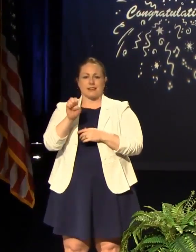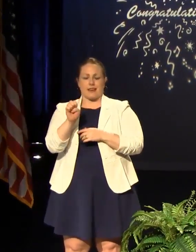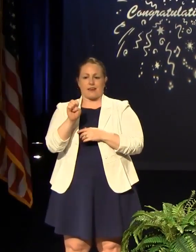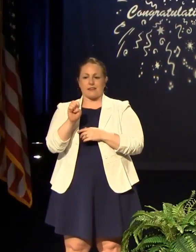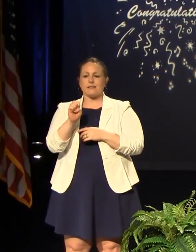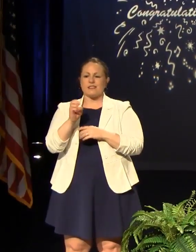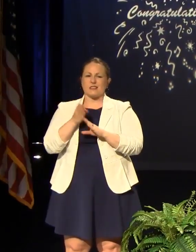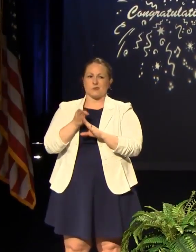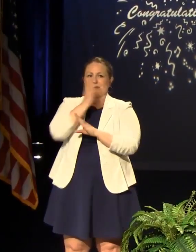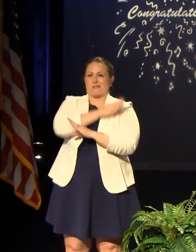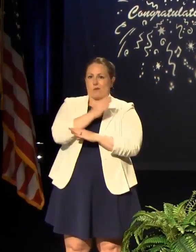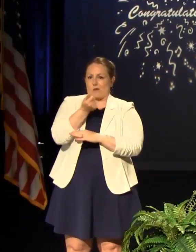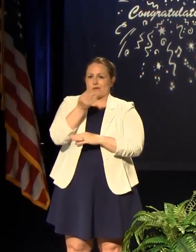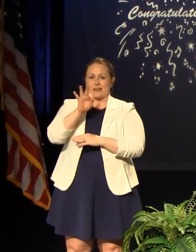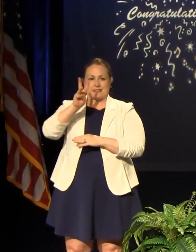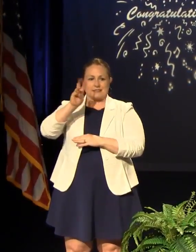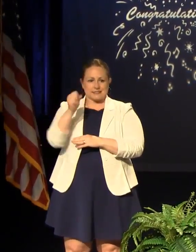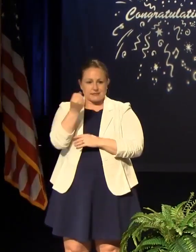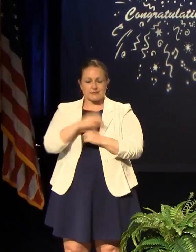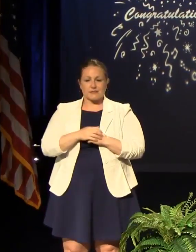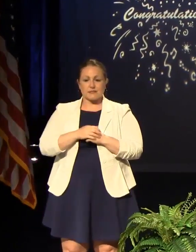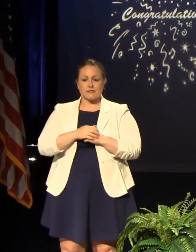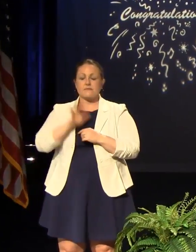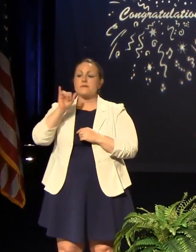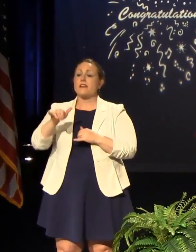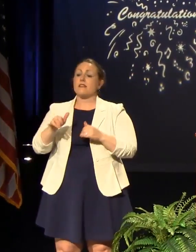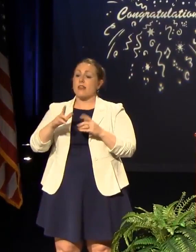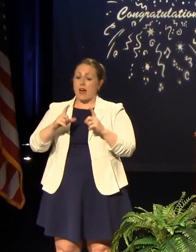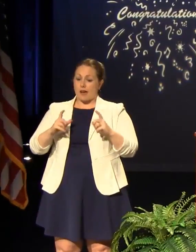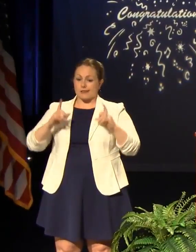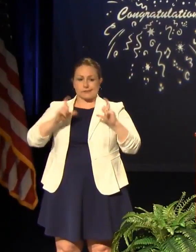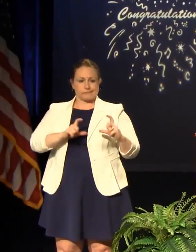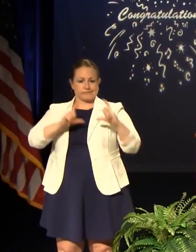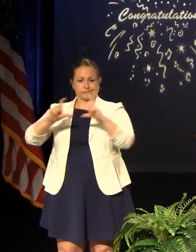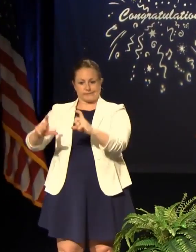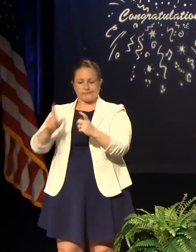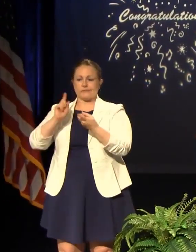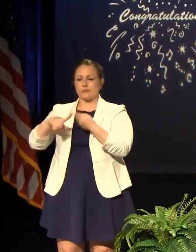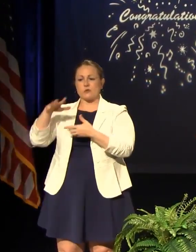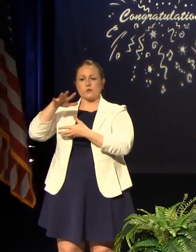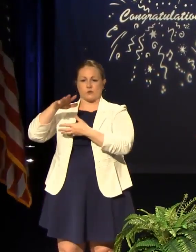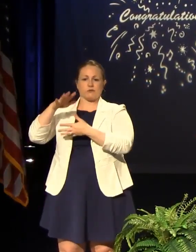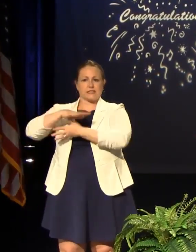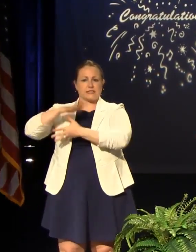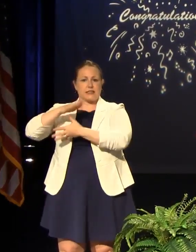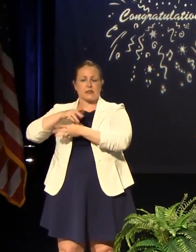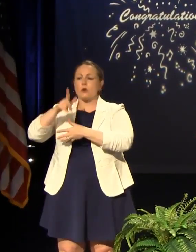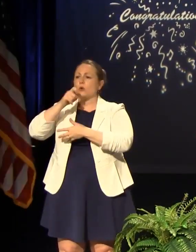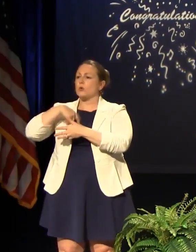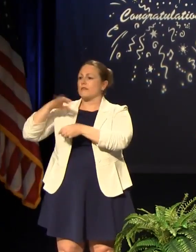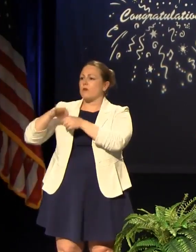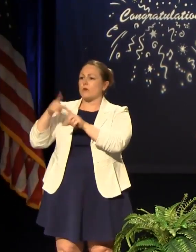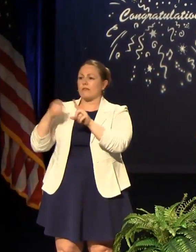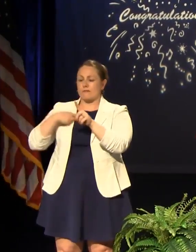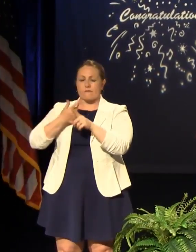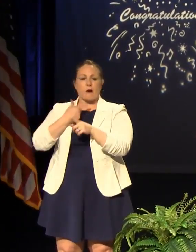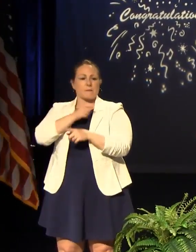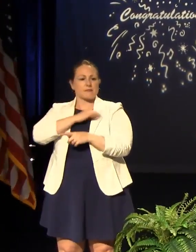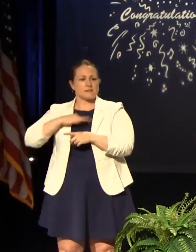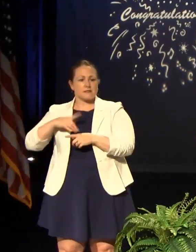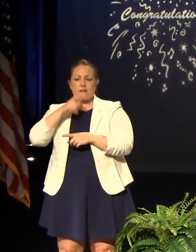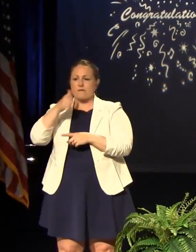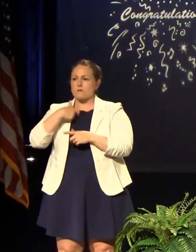The missing plaque predates the 1960s. A plaque to be presented at commencement to the senior that was voted on by the faculty based upon service